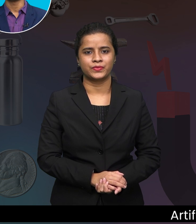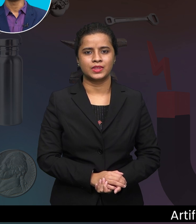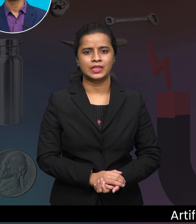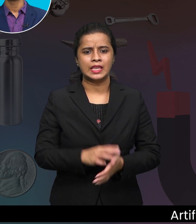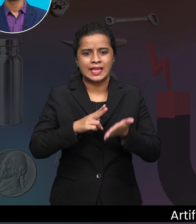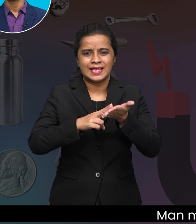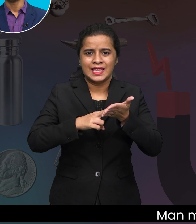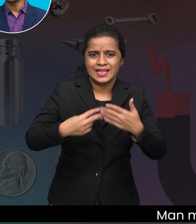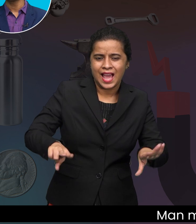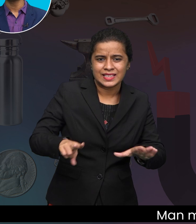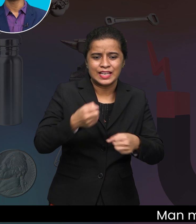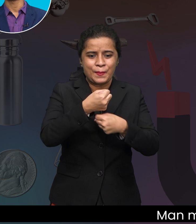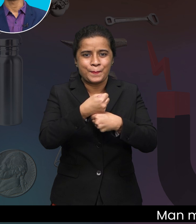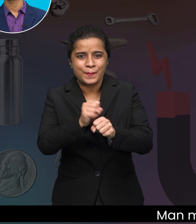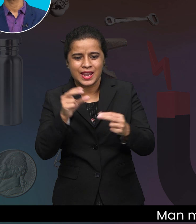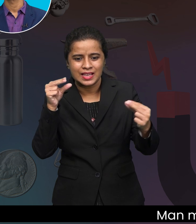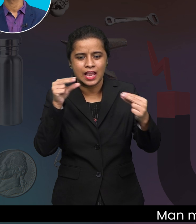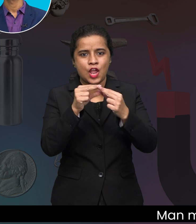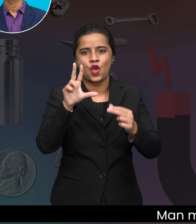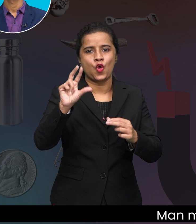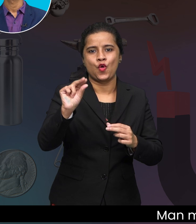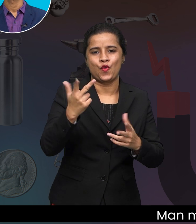Artificial magnet, man-made magnets.